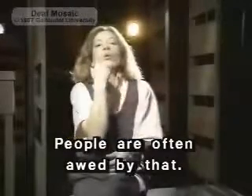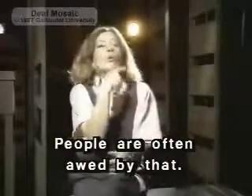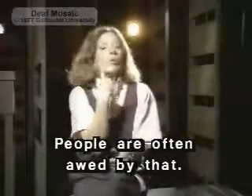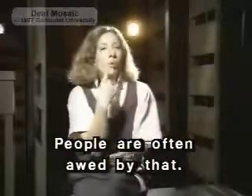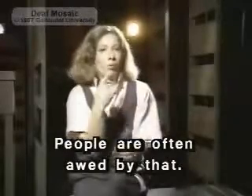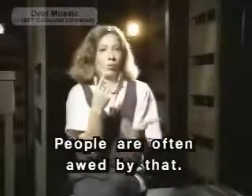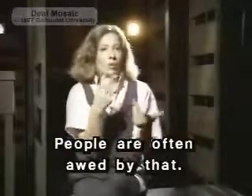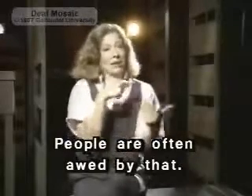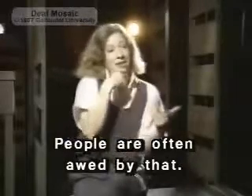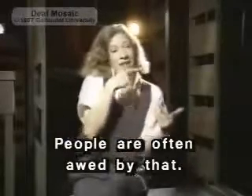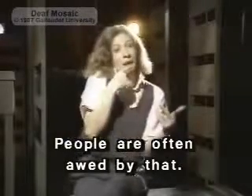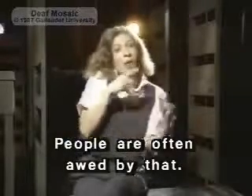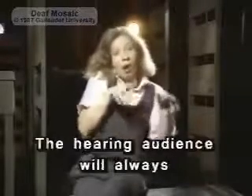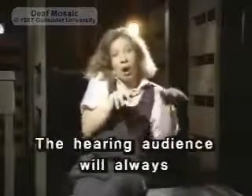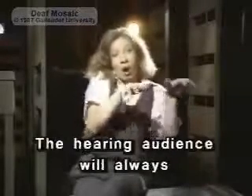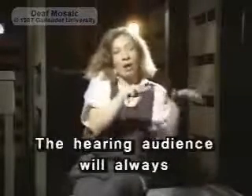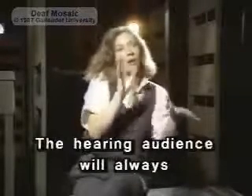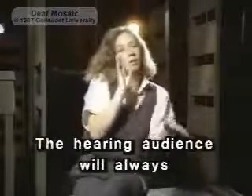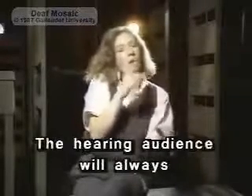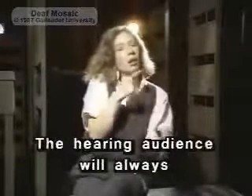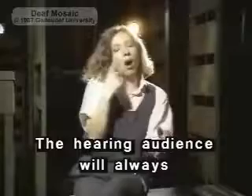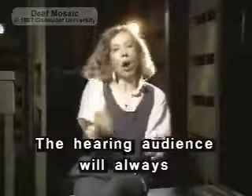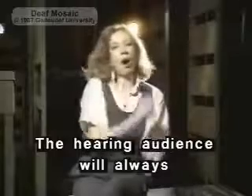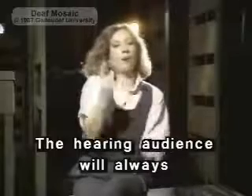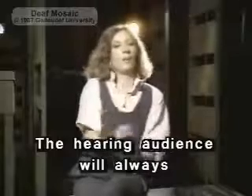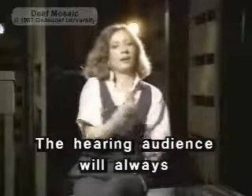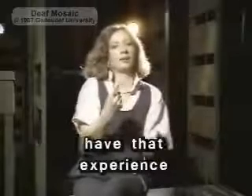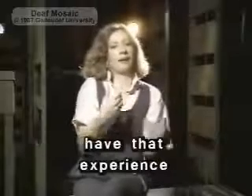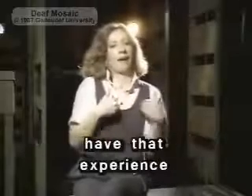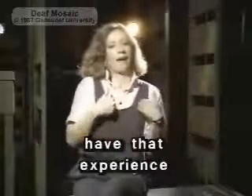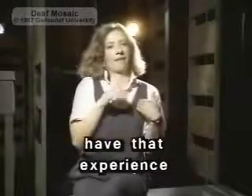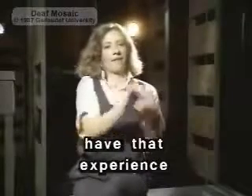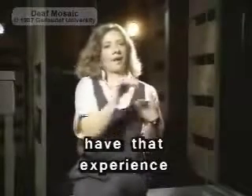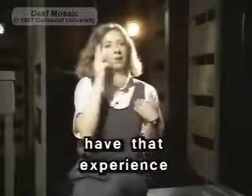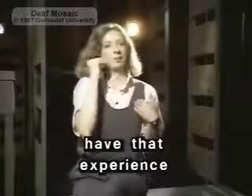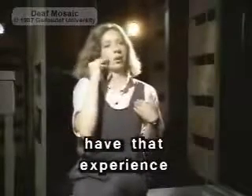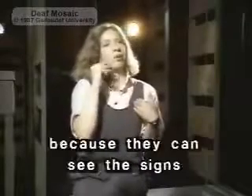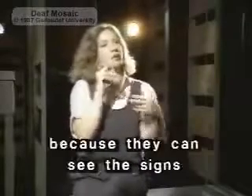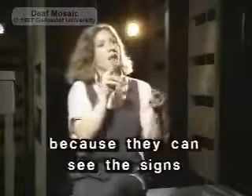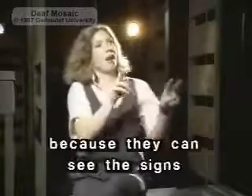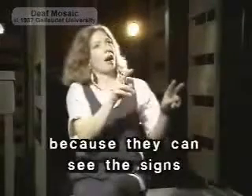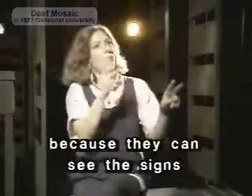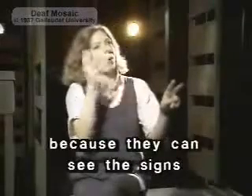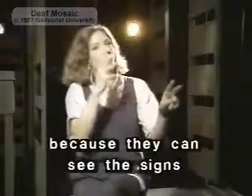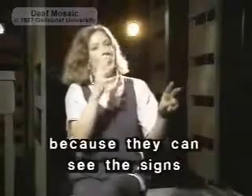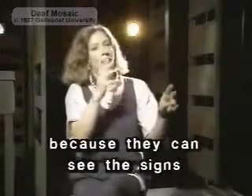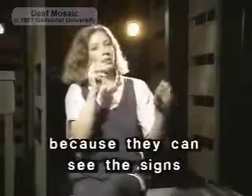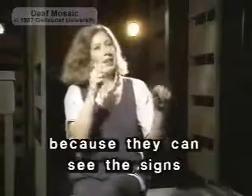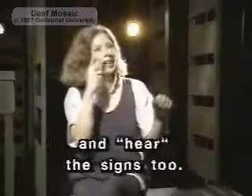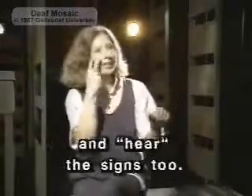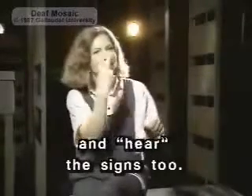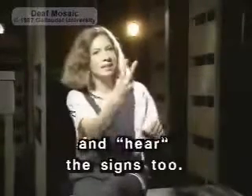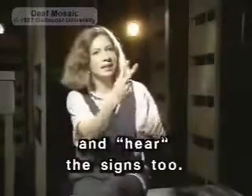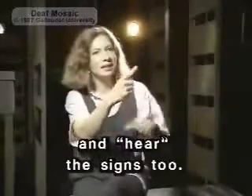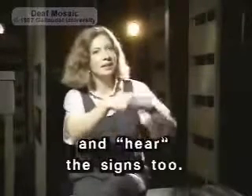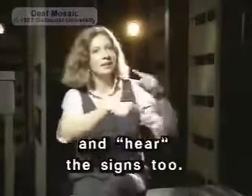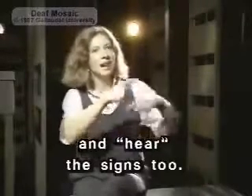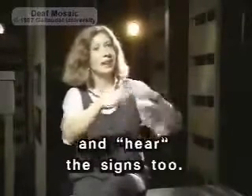The hearing audience will always have that experience because they can see the signs and hear the signs